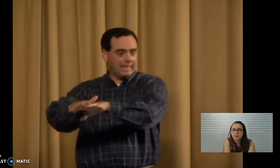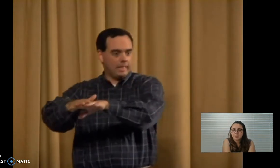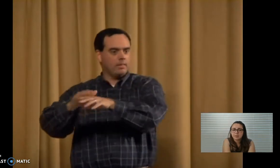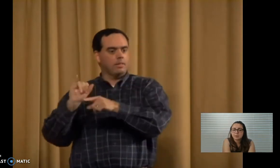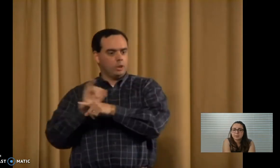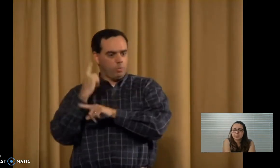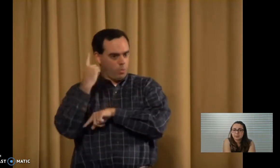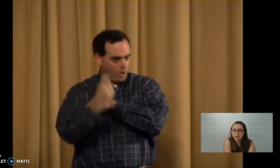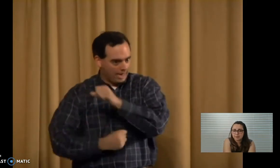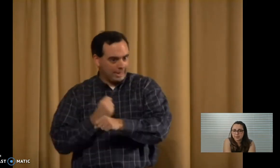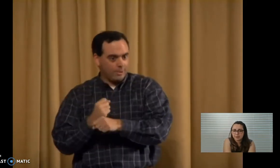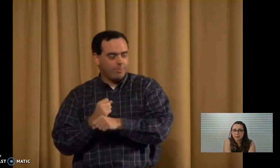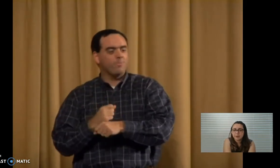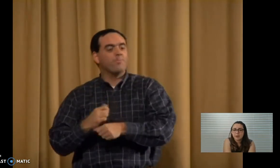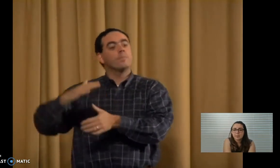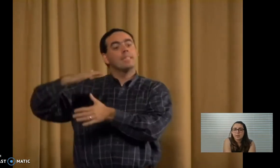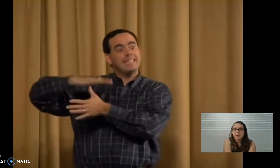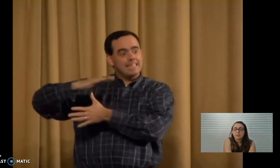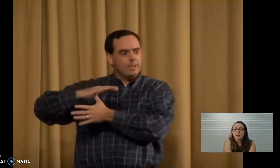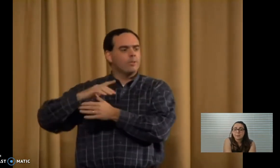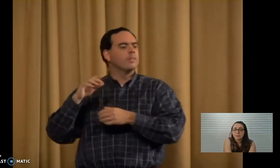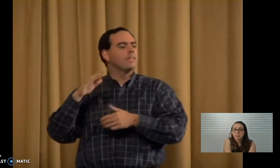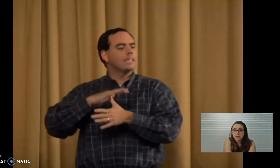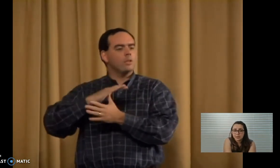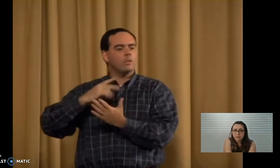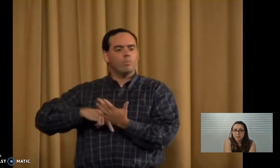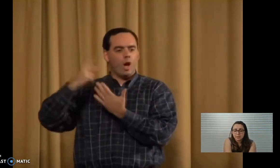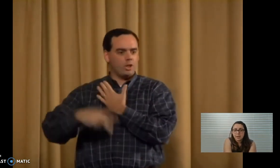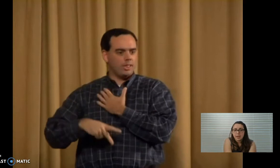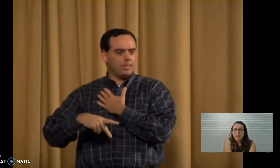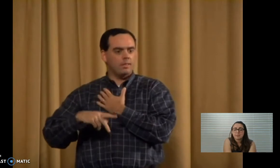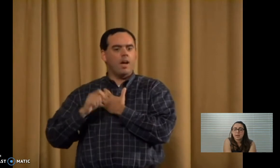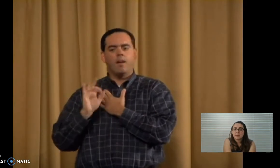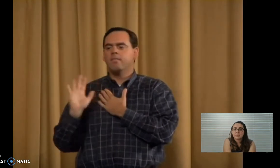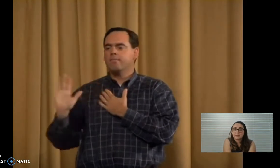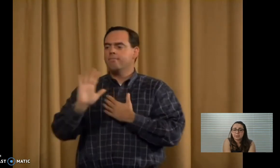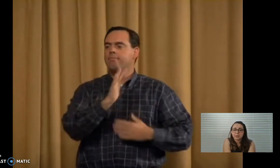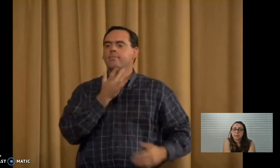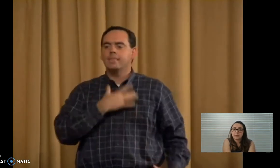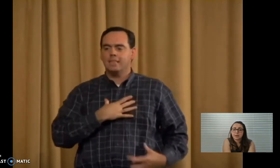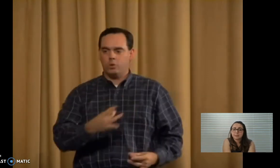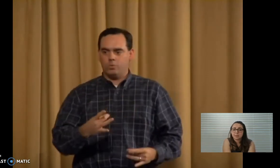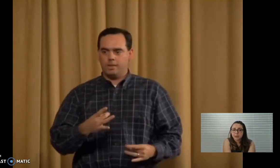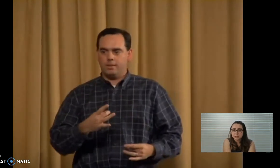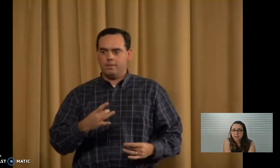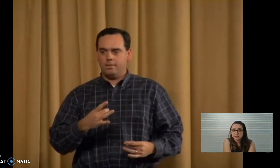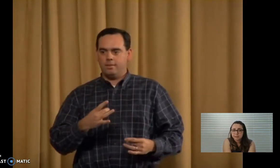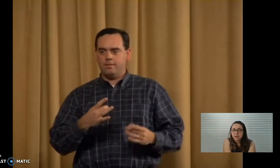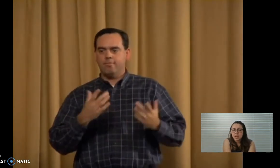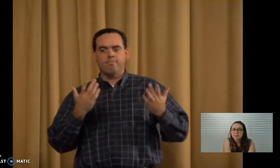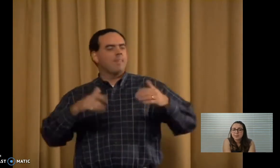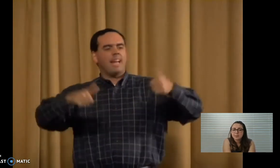but this school decided to blend them together. So that happens for 1 year, and then the senior year you work on a senior